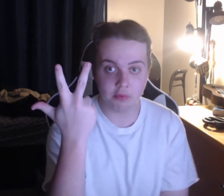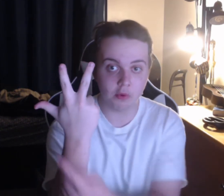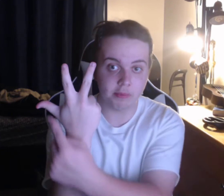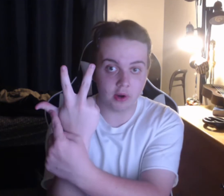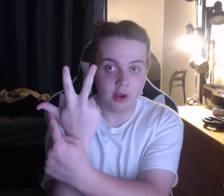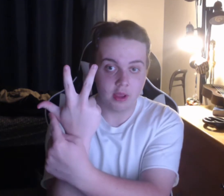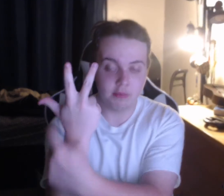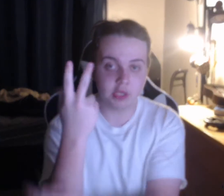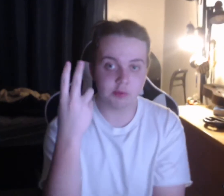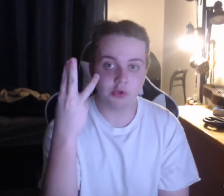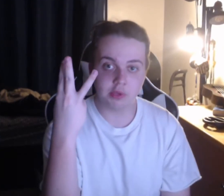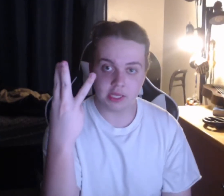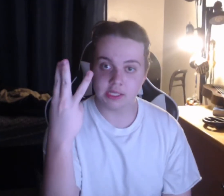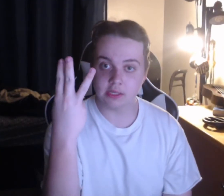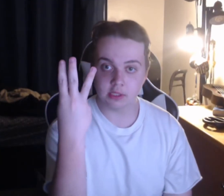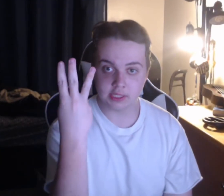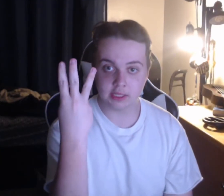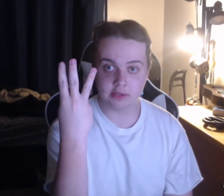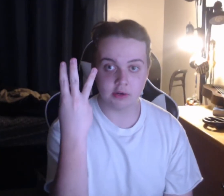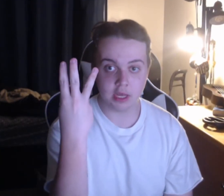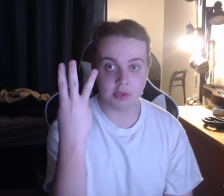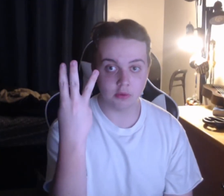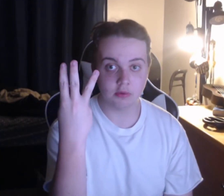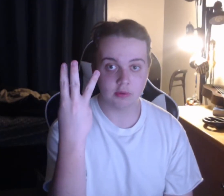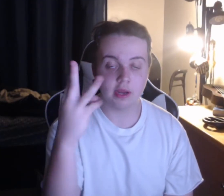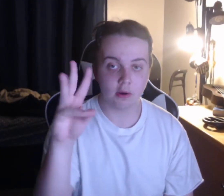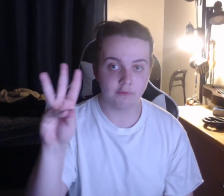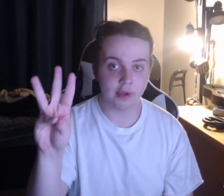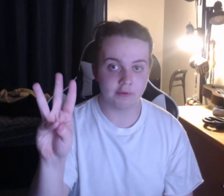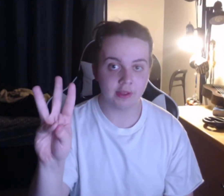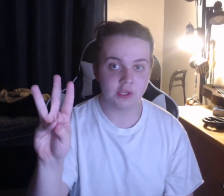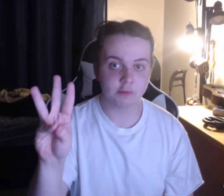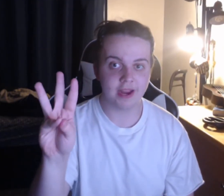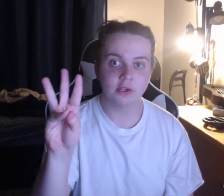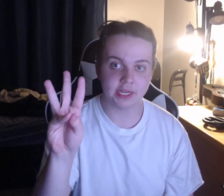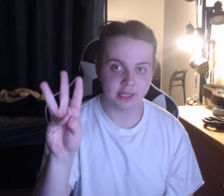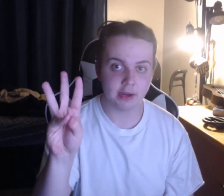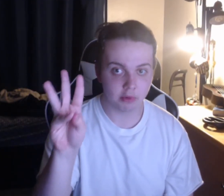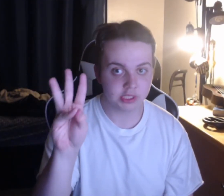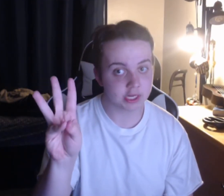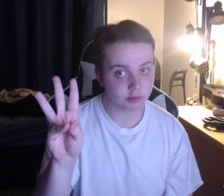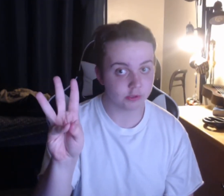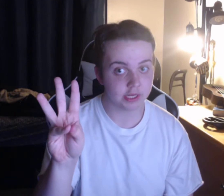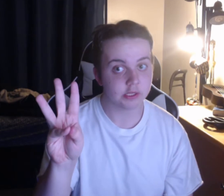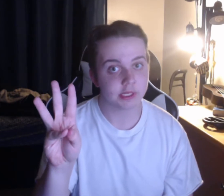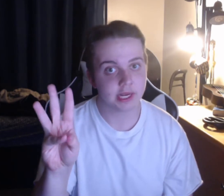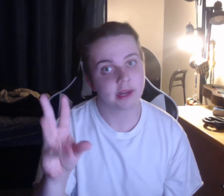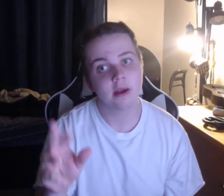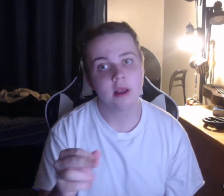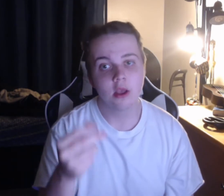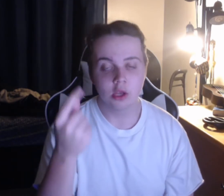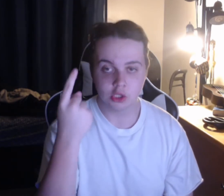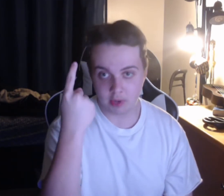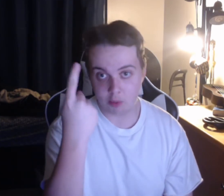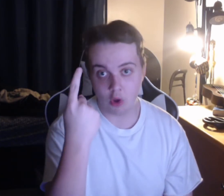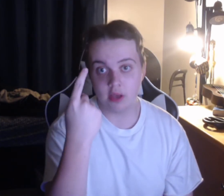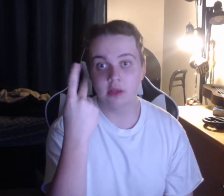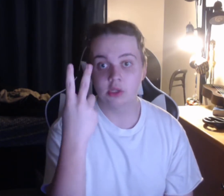part, because when you do this, it looks like the letter W, right? Or if you have your hand this way, it looks like the number 6, which we'll get to in a second. So we got 1, 2,